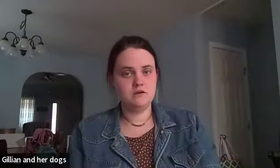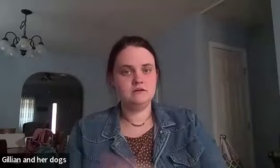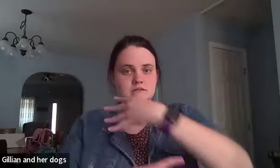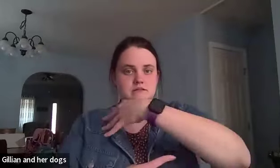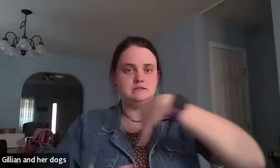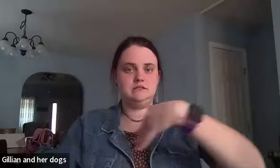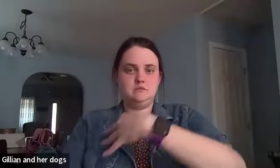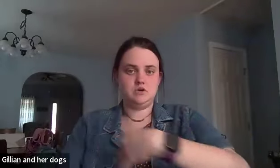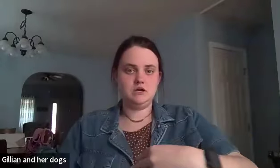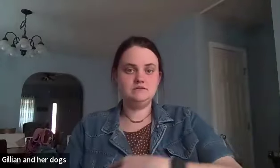Zebra, zebra,